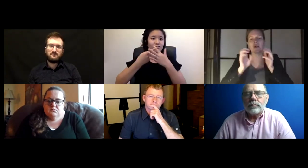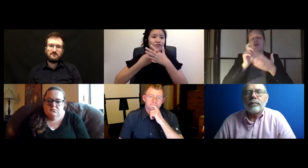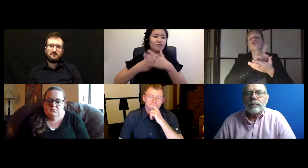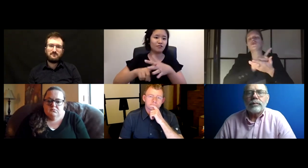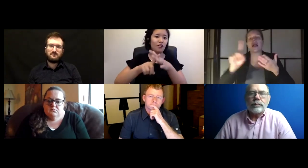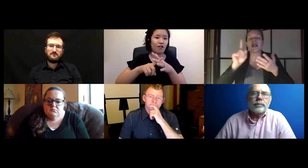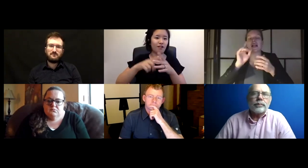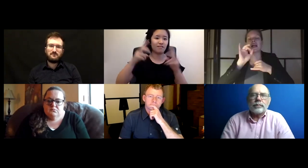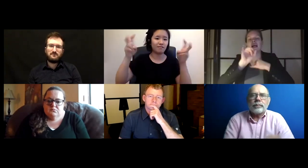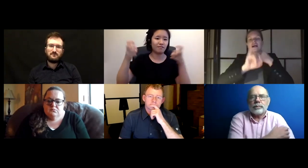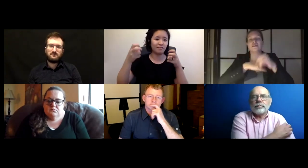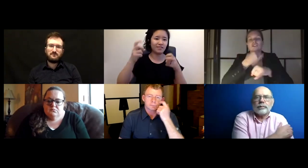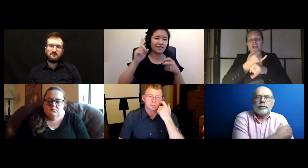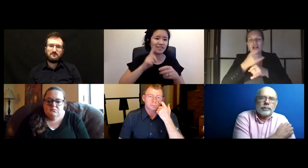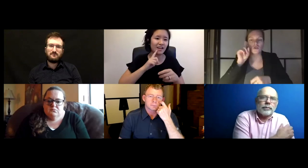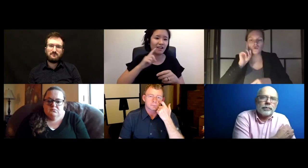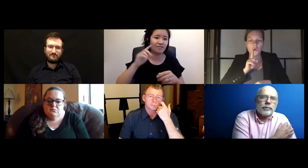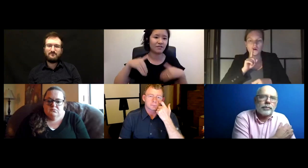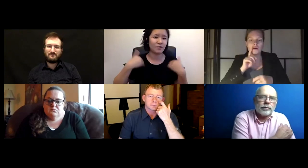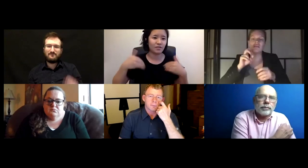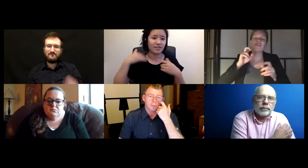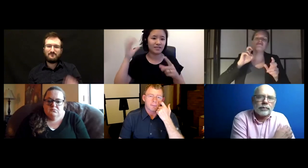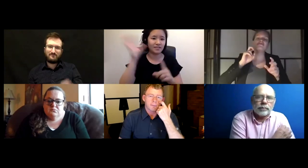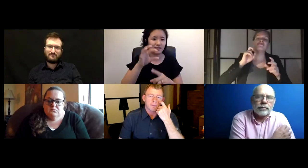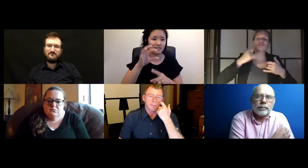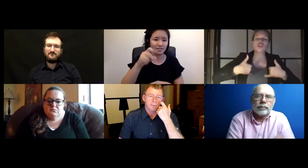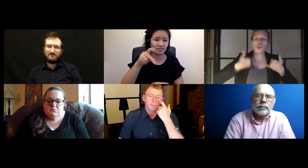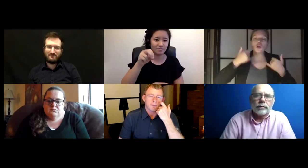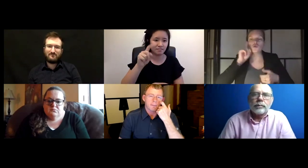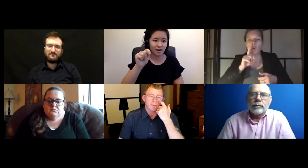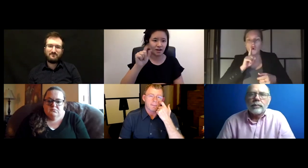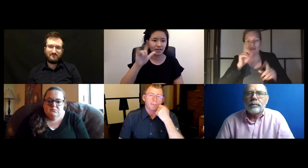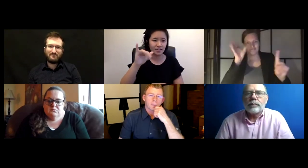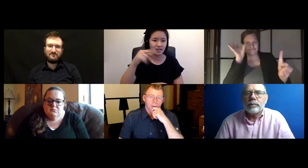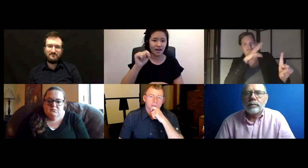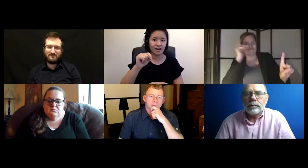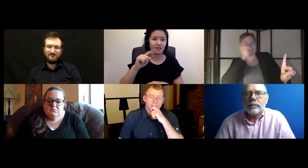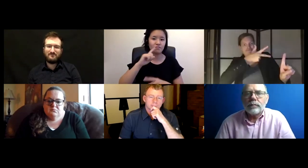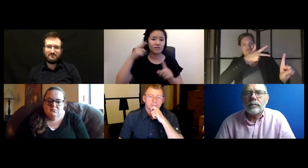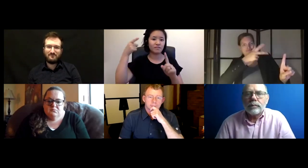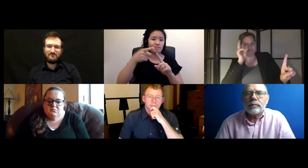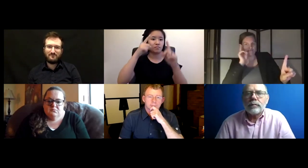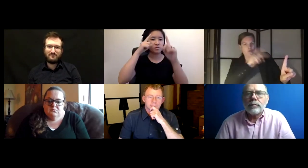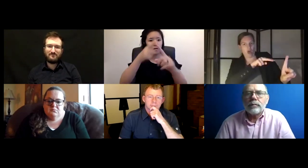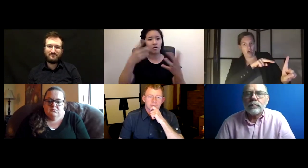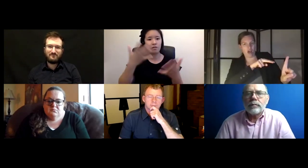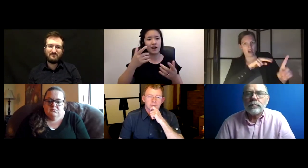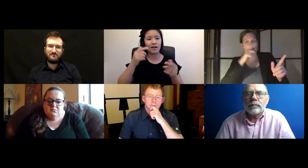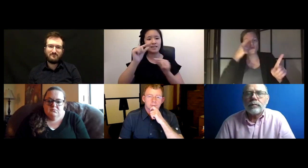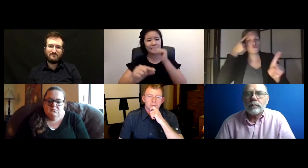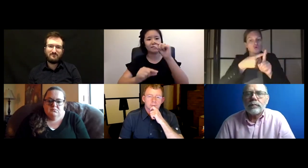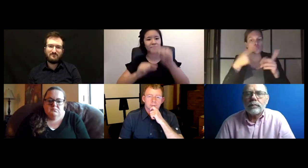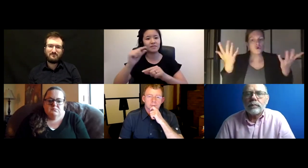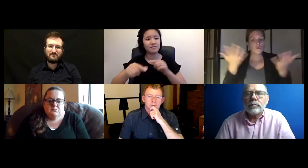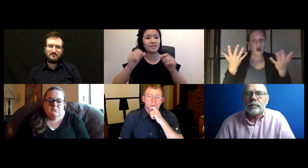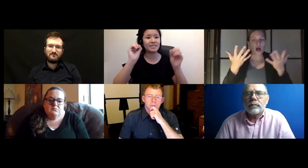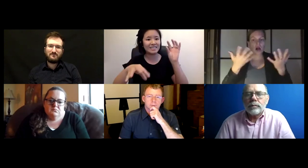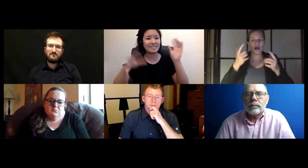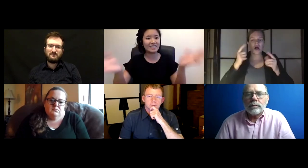Last September, International Week of the Deaf finally spotlighted the deaf youth community.